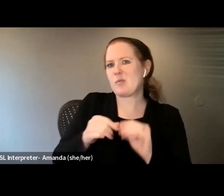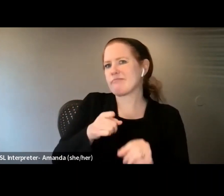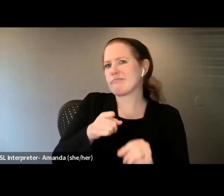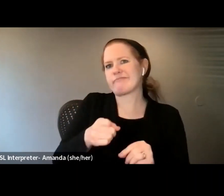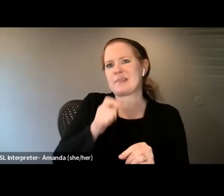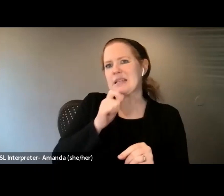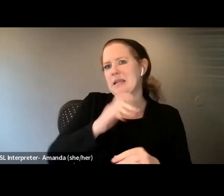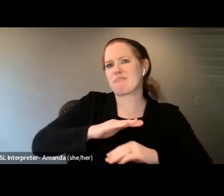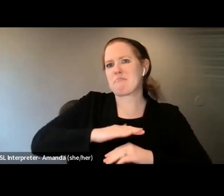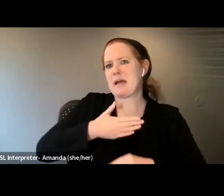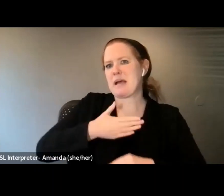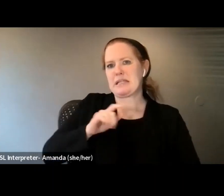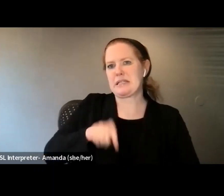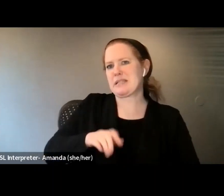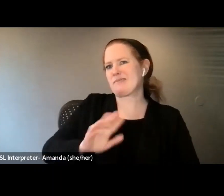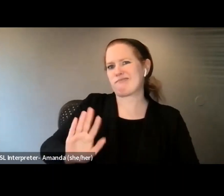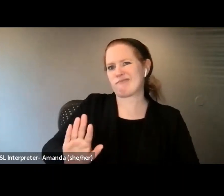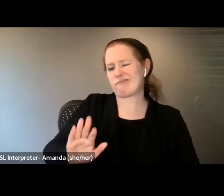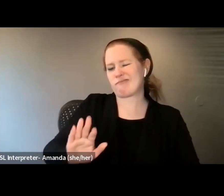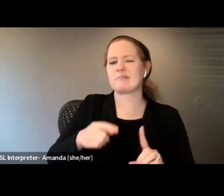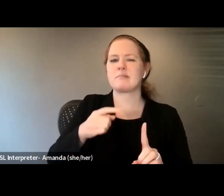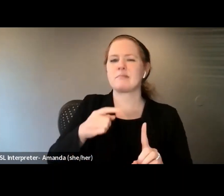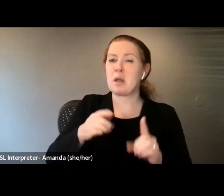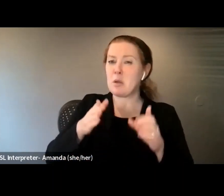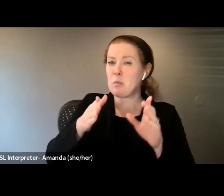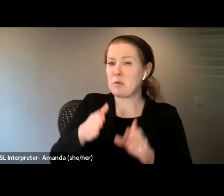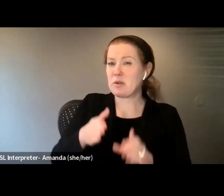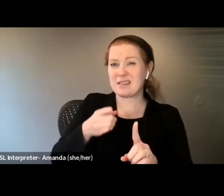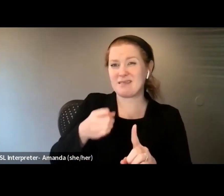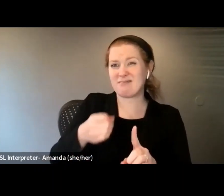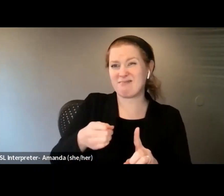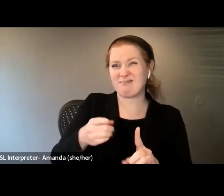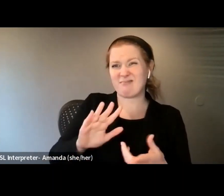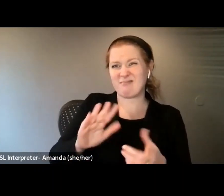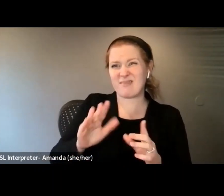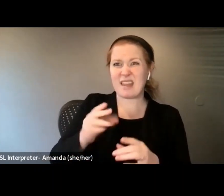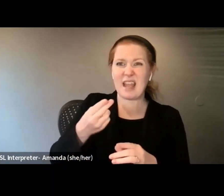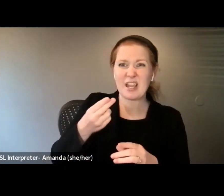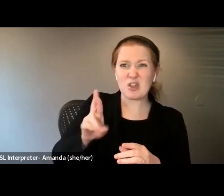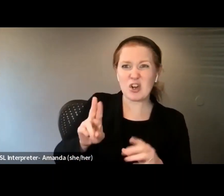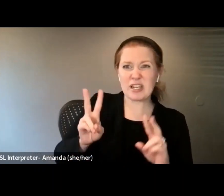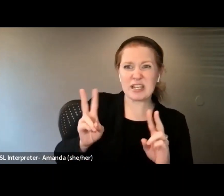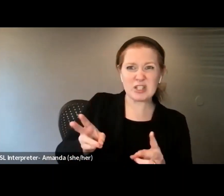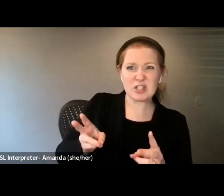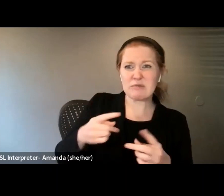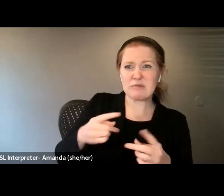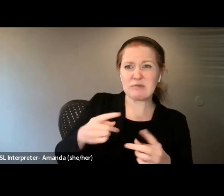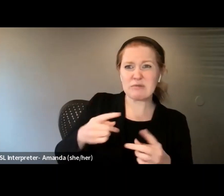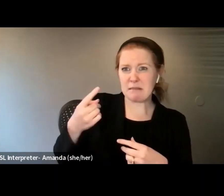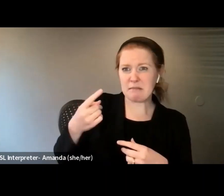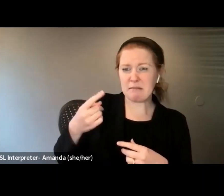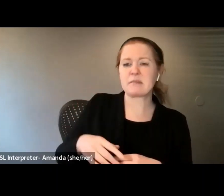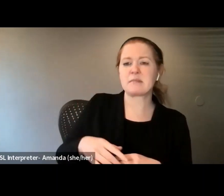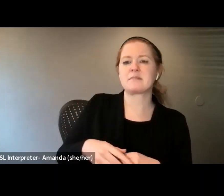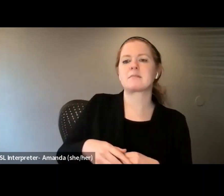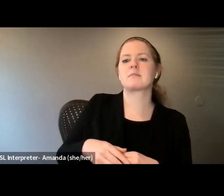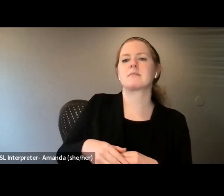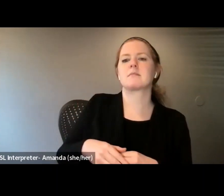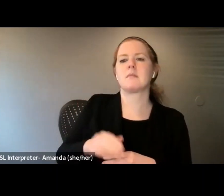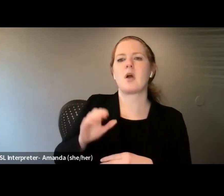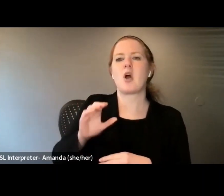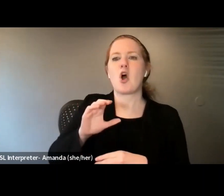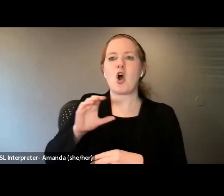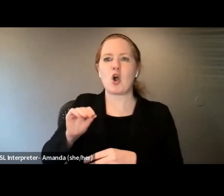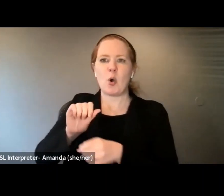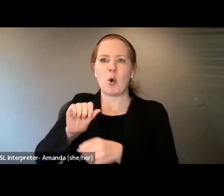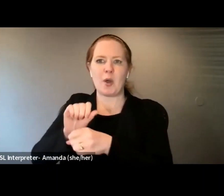my needs, or, this person is presenting some HR issues, something like that. And the co-employer